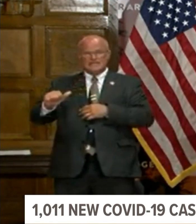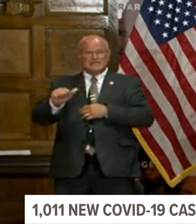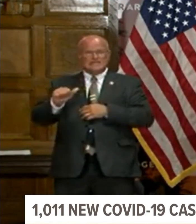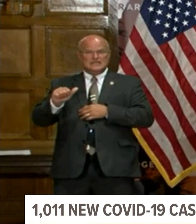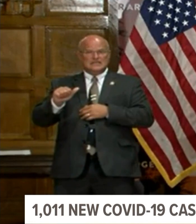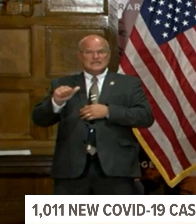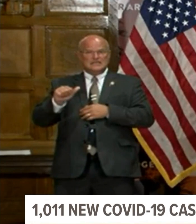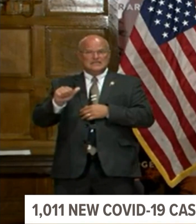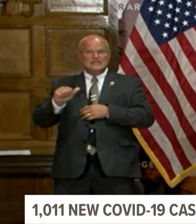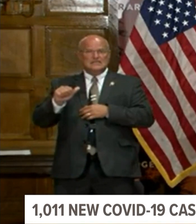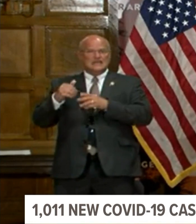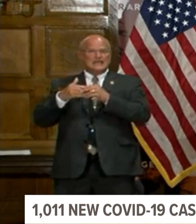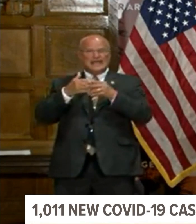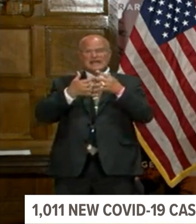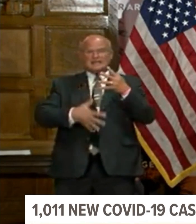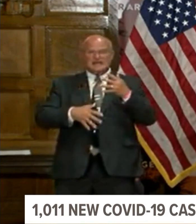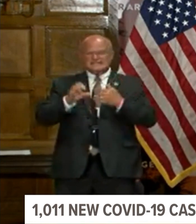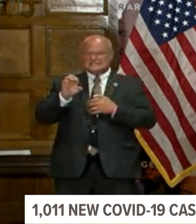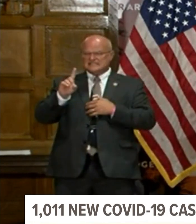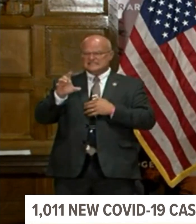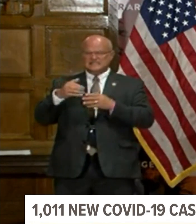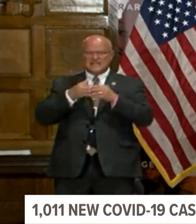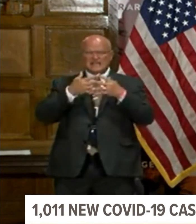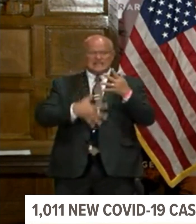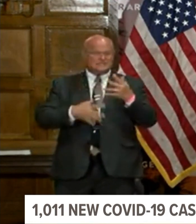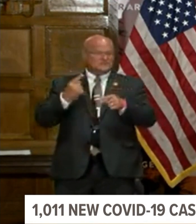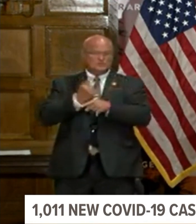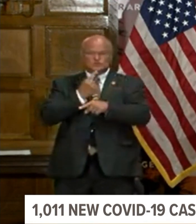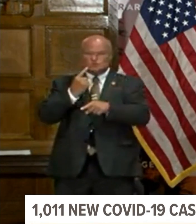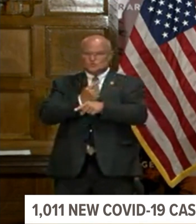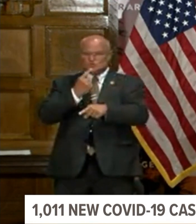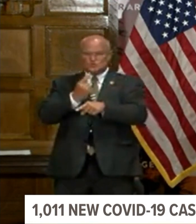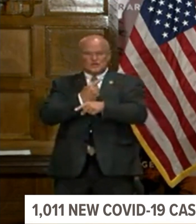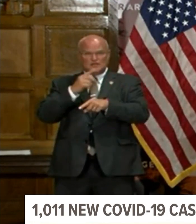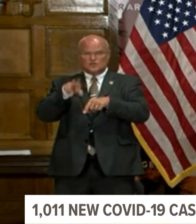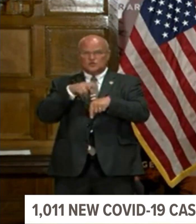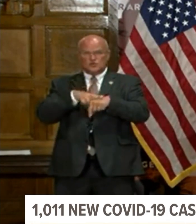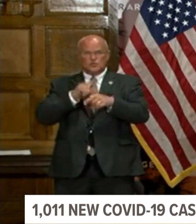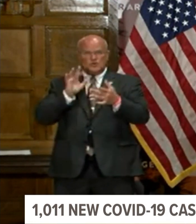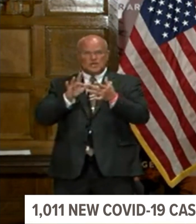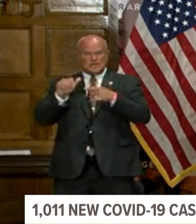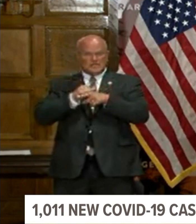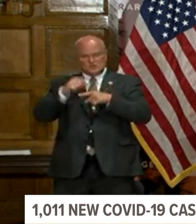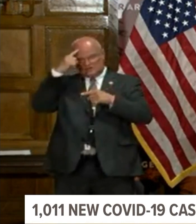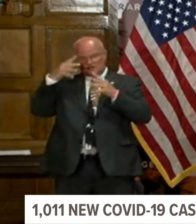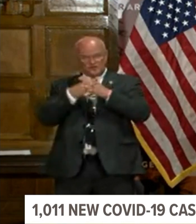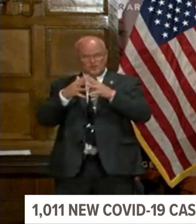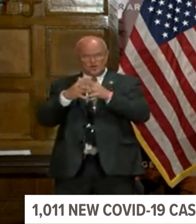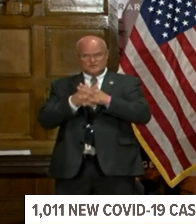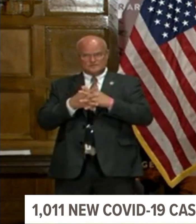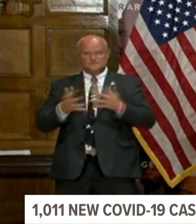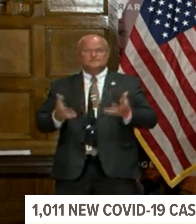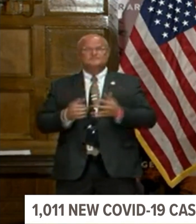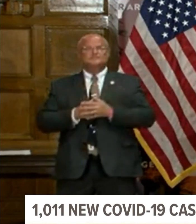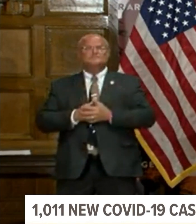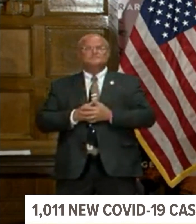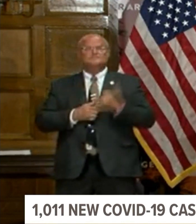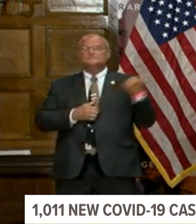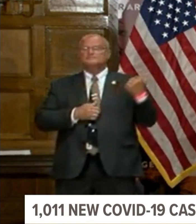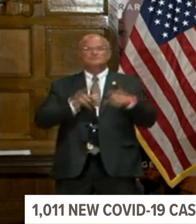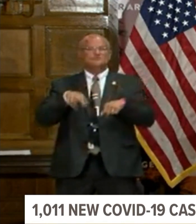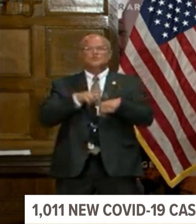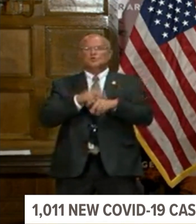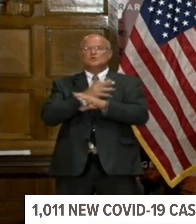safety guidelines that go along with that, or is it just regular, normal contact rules for football? Sorry. Just their